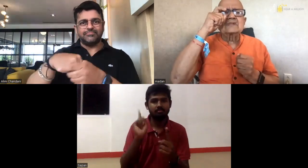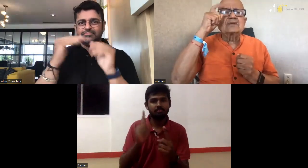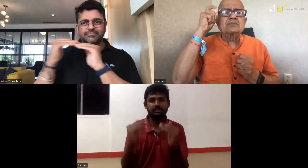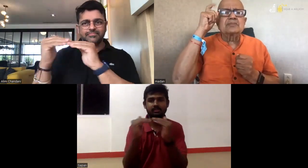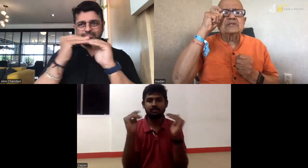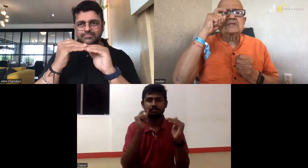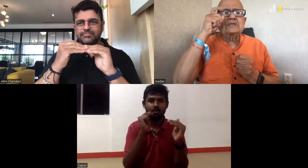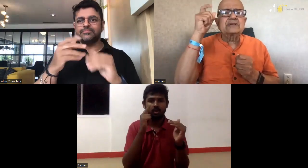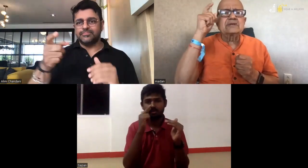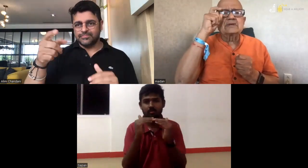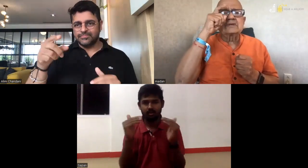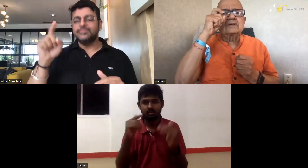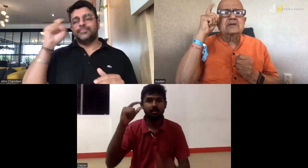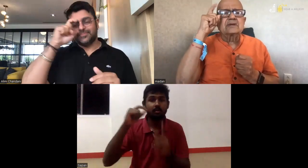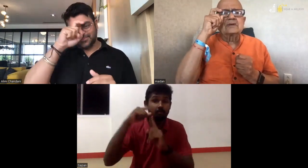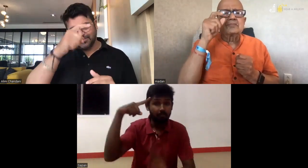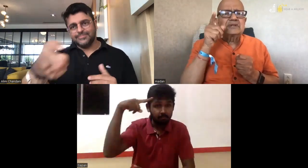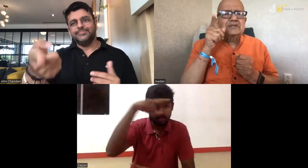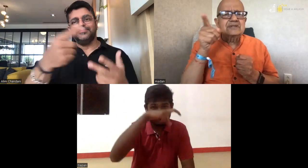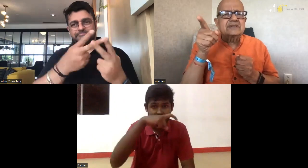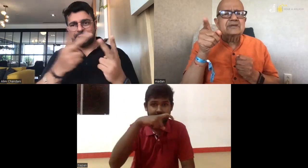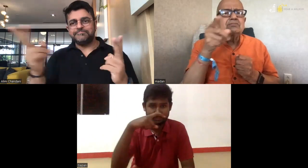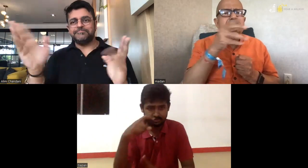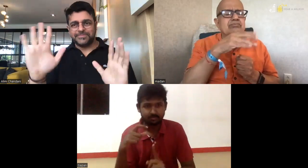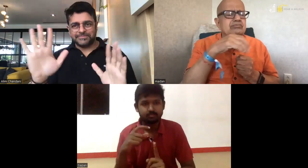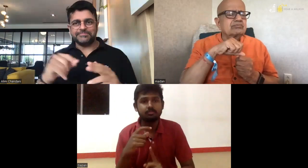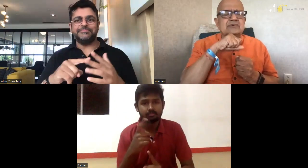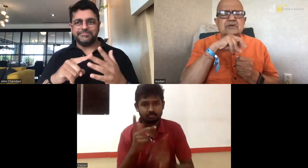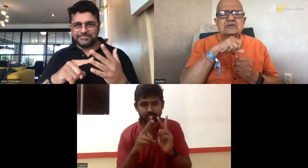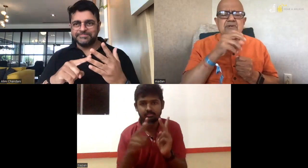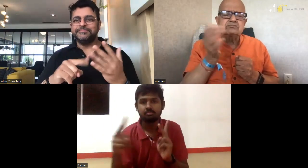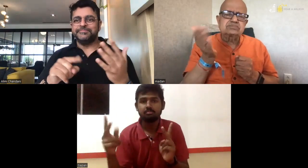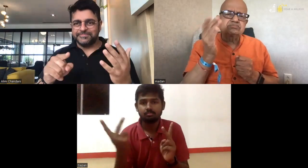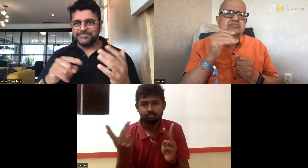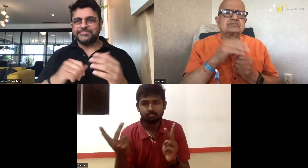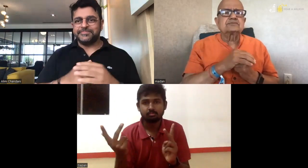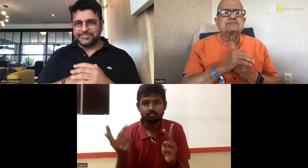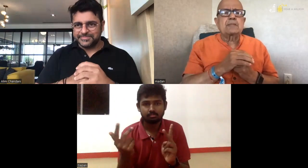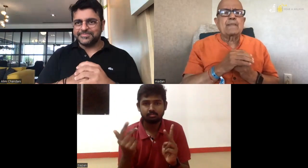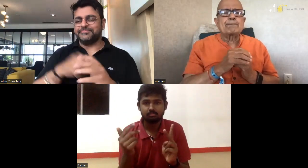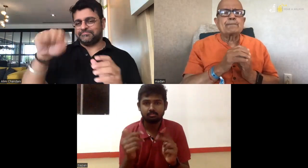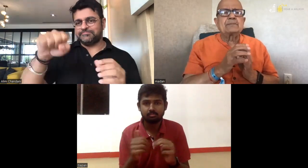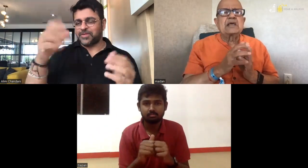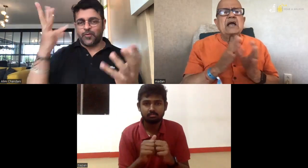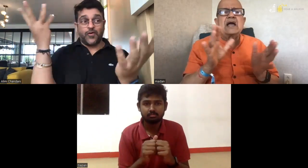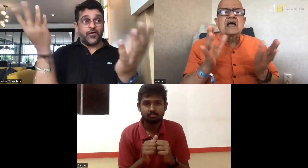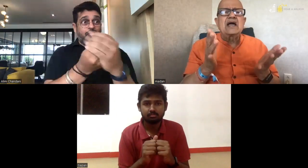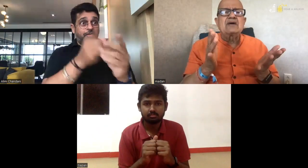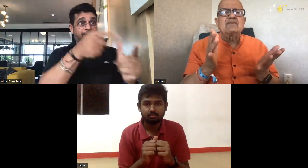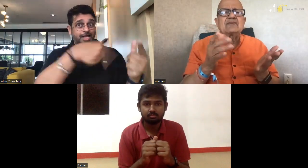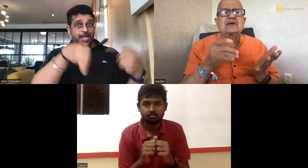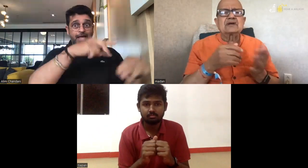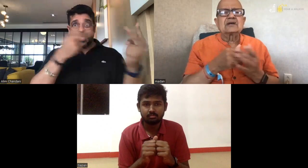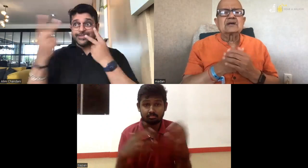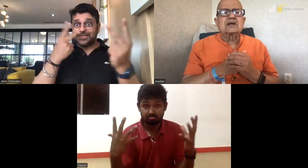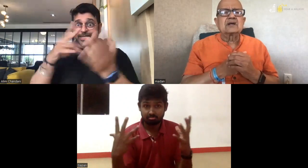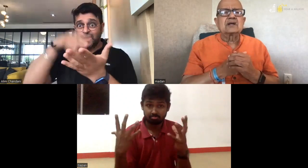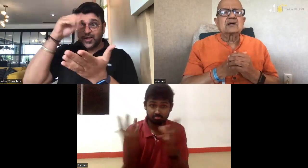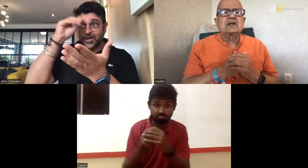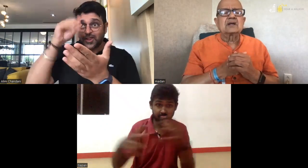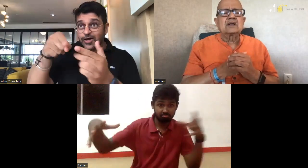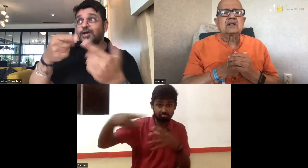just, wasting that time and discussing our personal things. No, you should have a